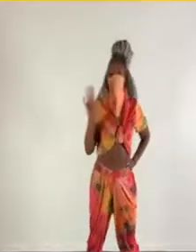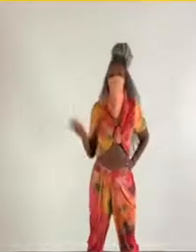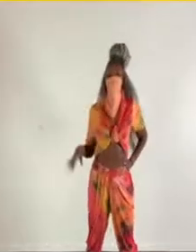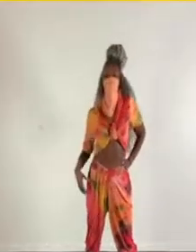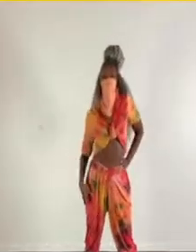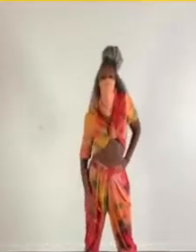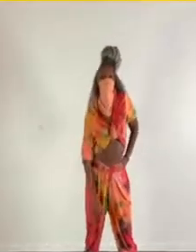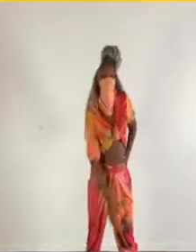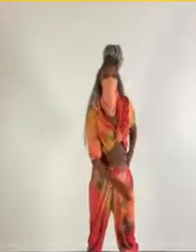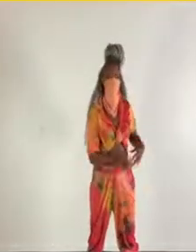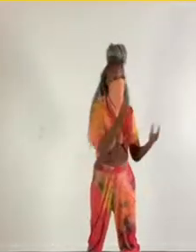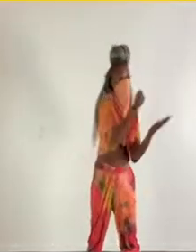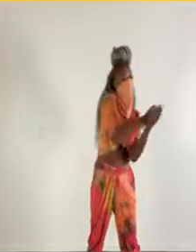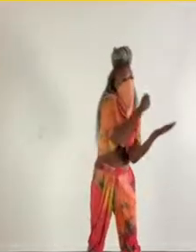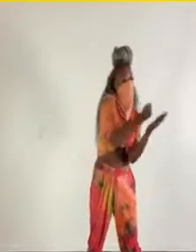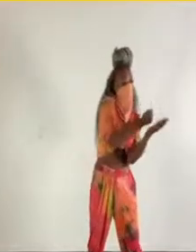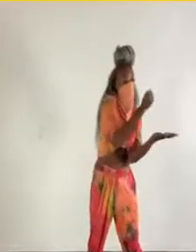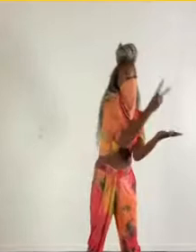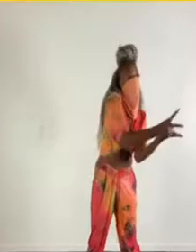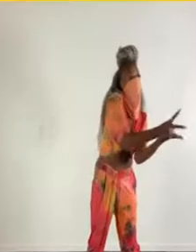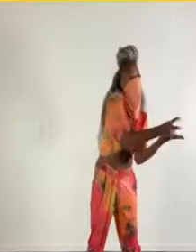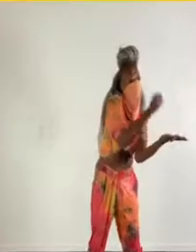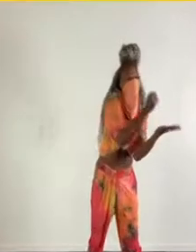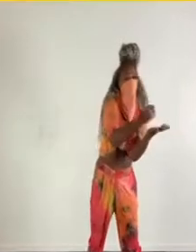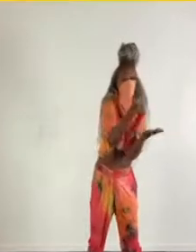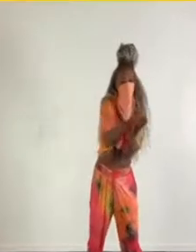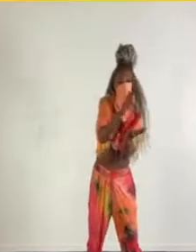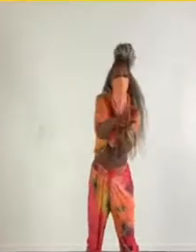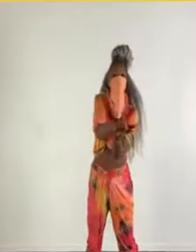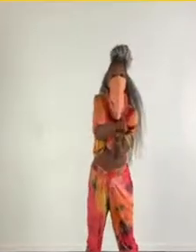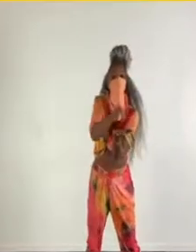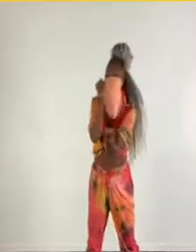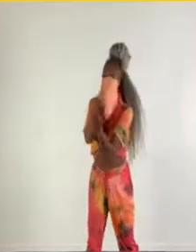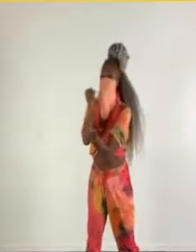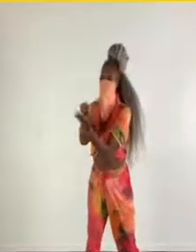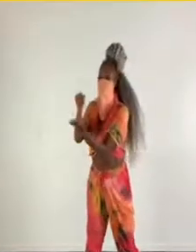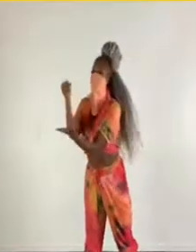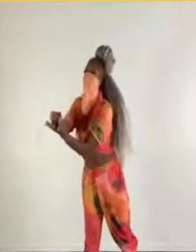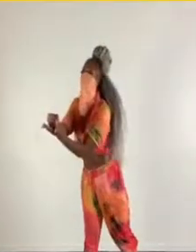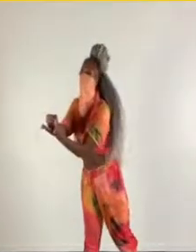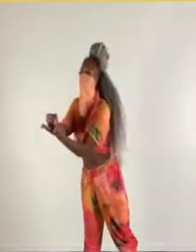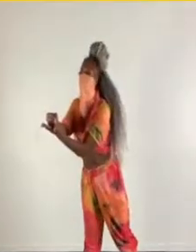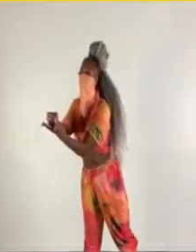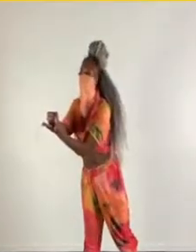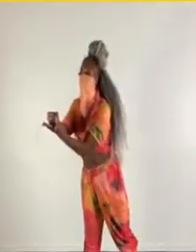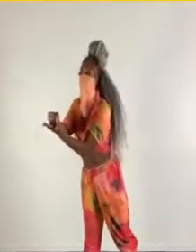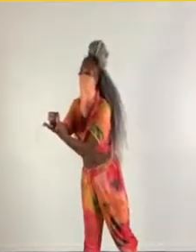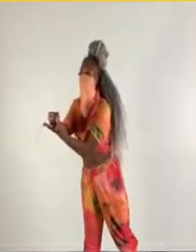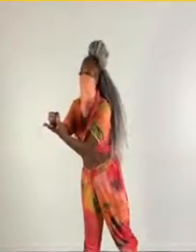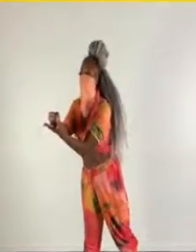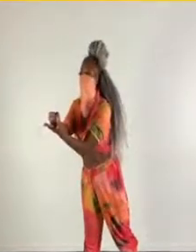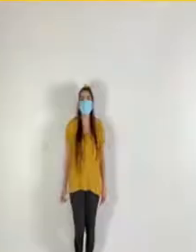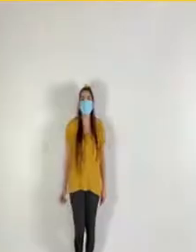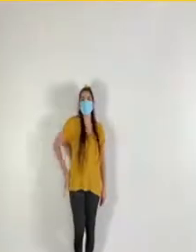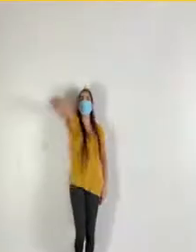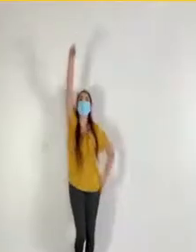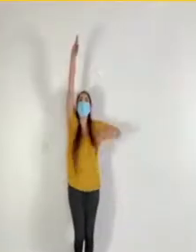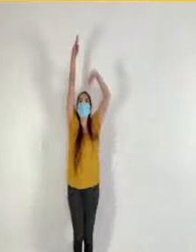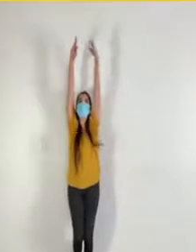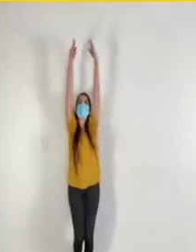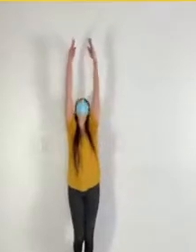space, no waiting in line for coffee. I even won a game of rock, paper, scissors against my colleague.